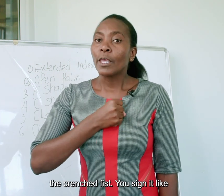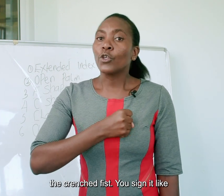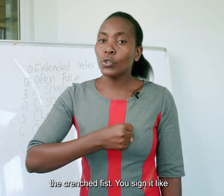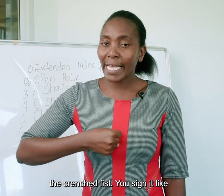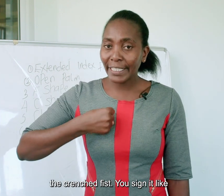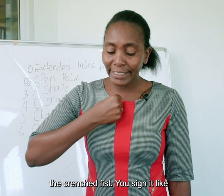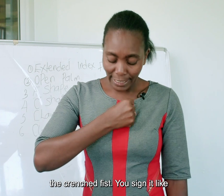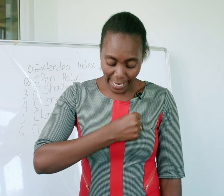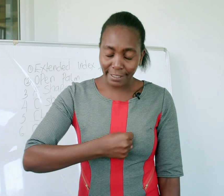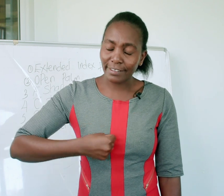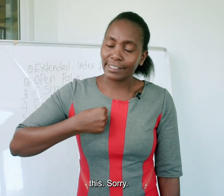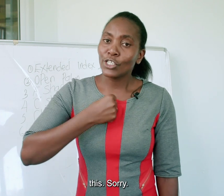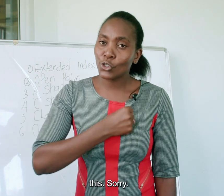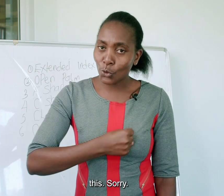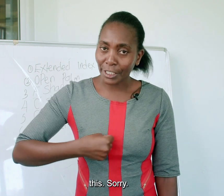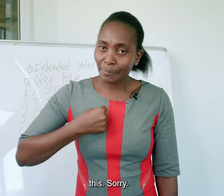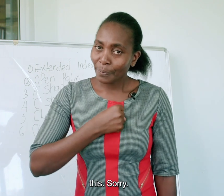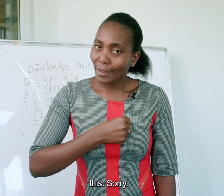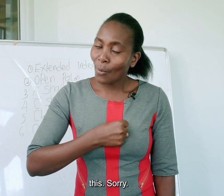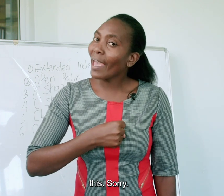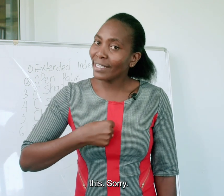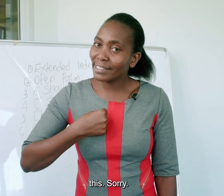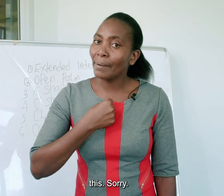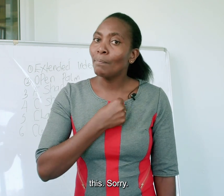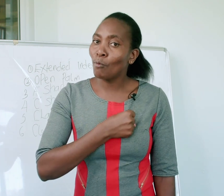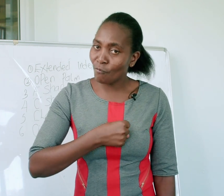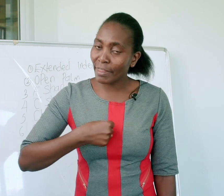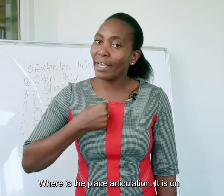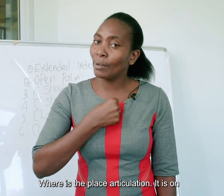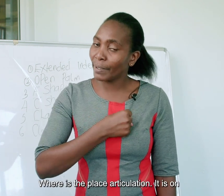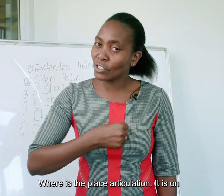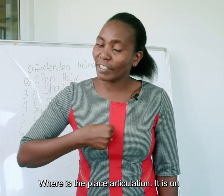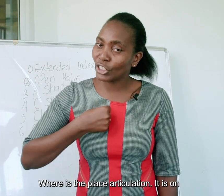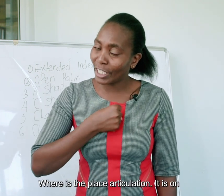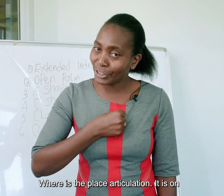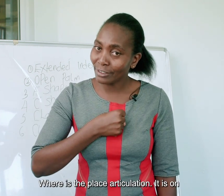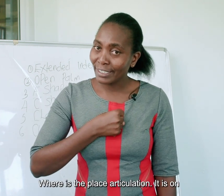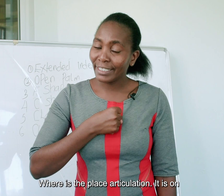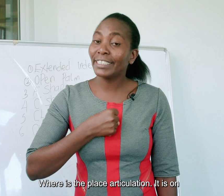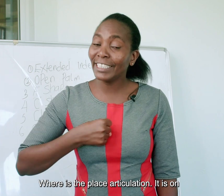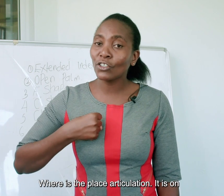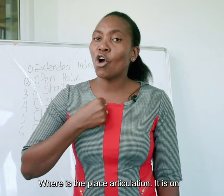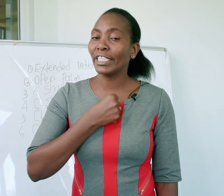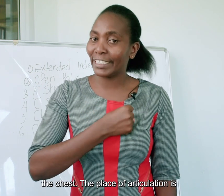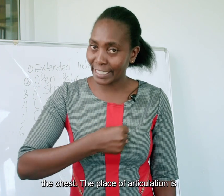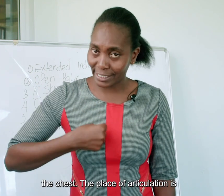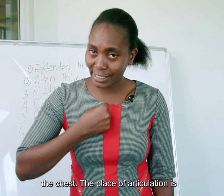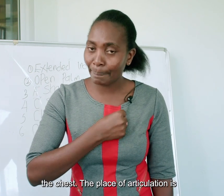you sign it like this, sorry. Where is the place of articulation? It is on the chest. The place